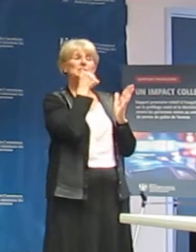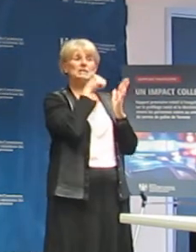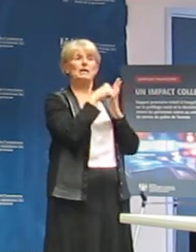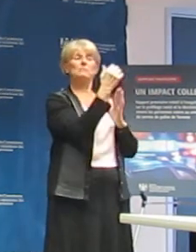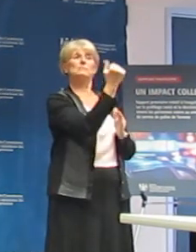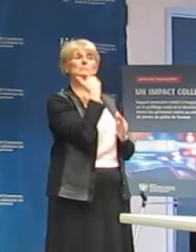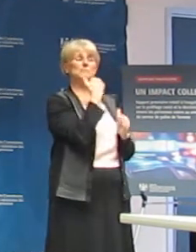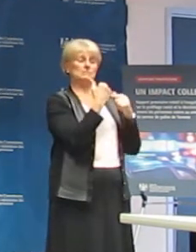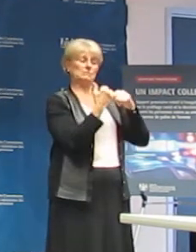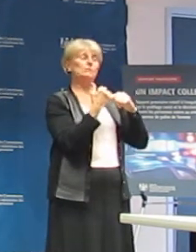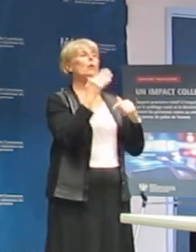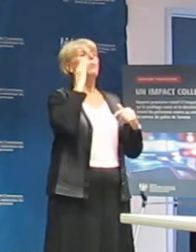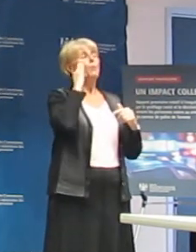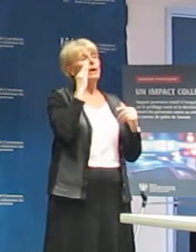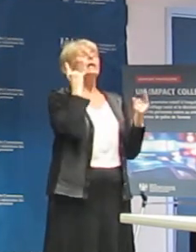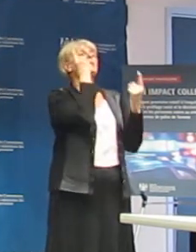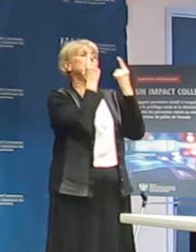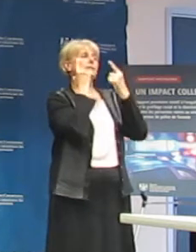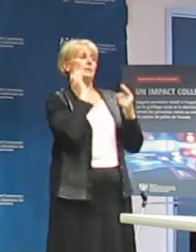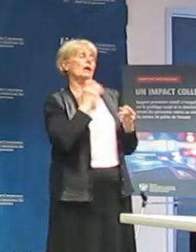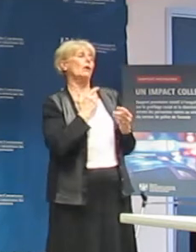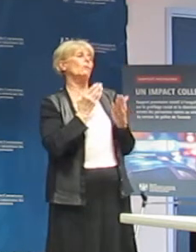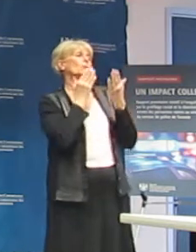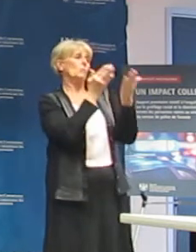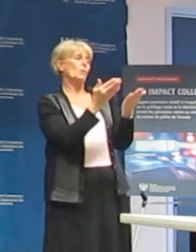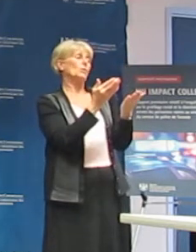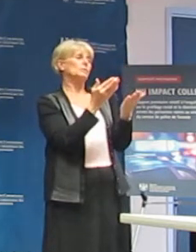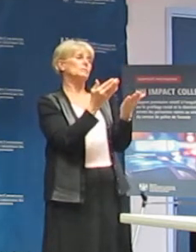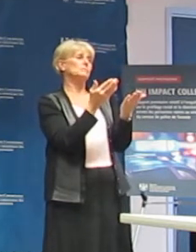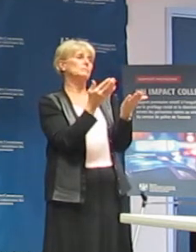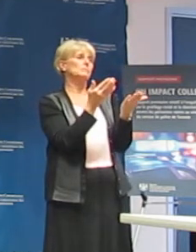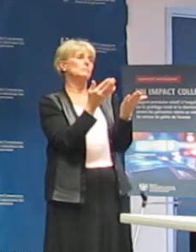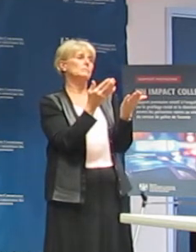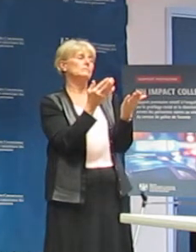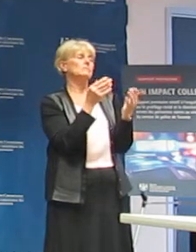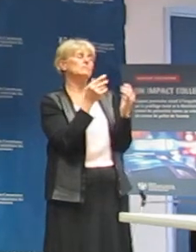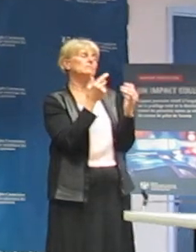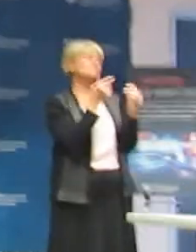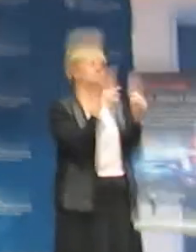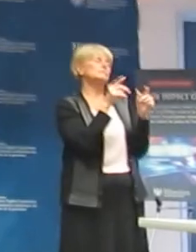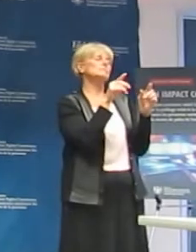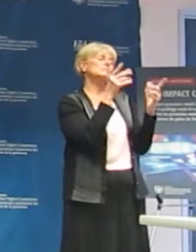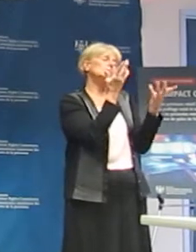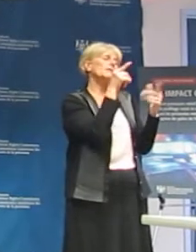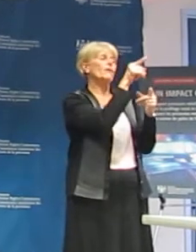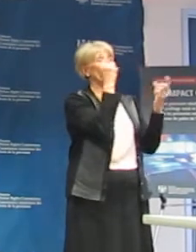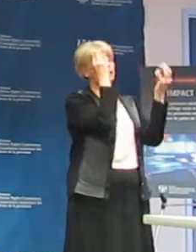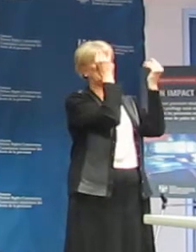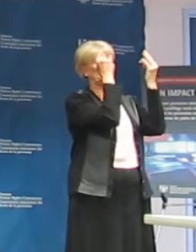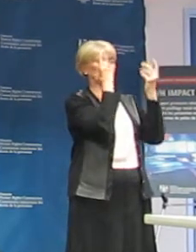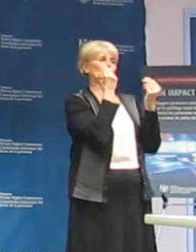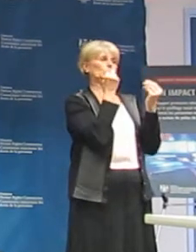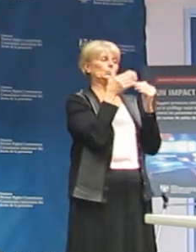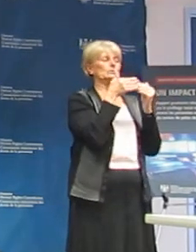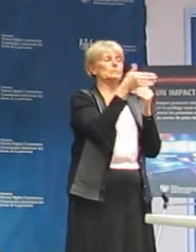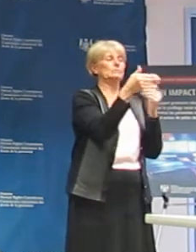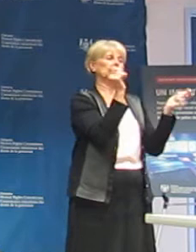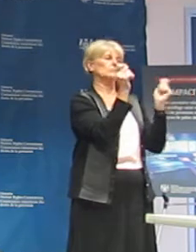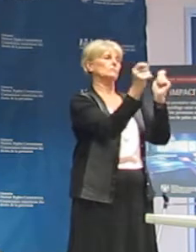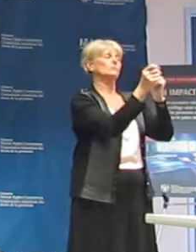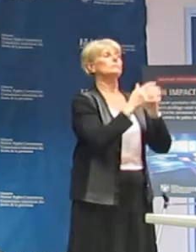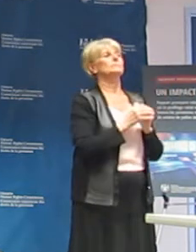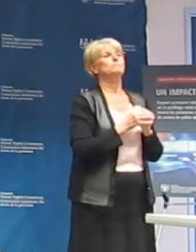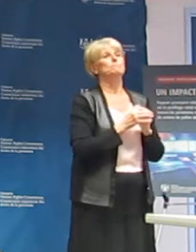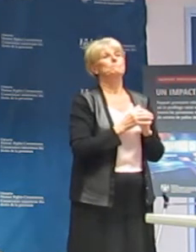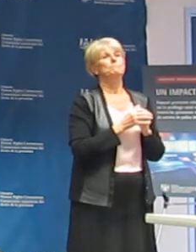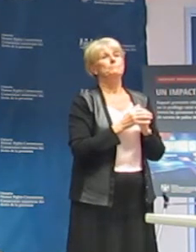and indicated that they will consider our report as they revise or consider how to move forward with reforms.